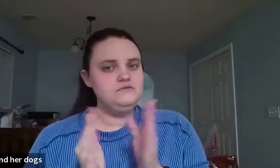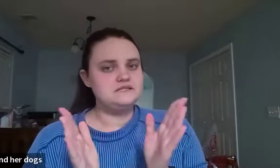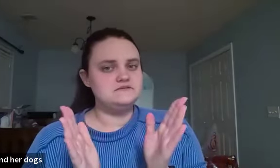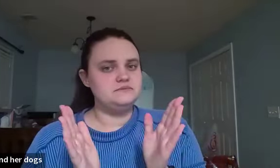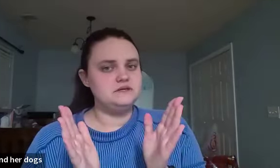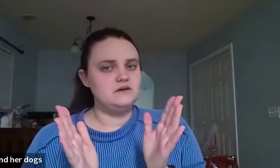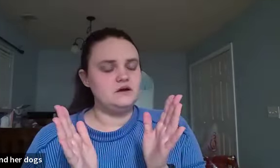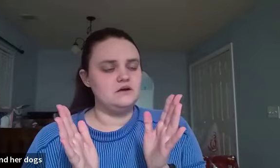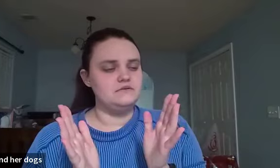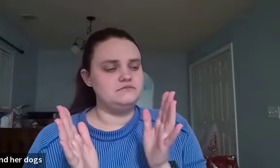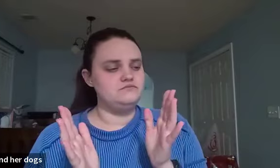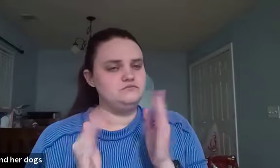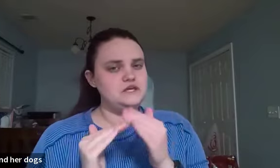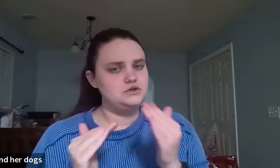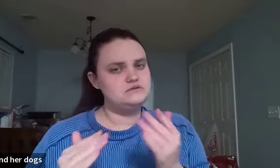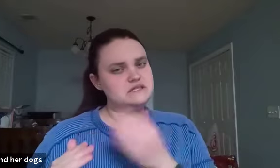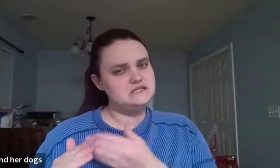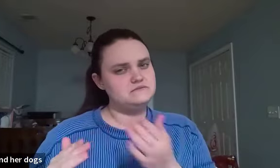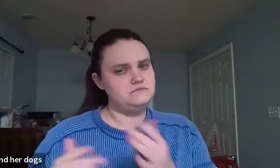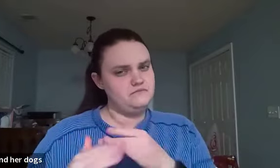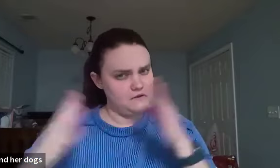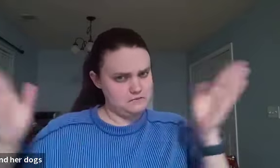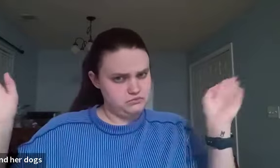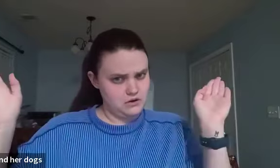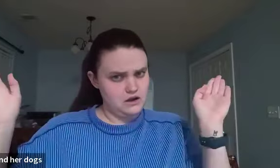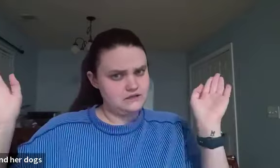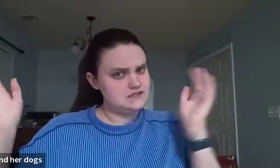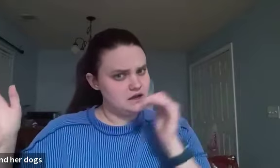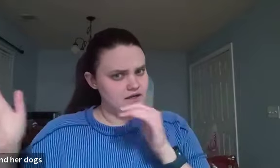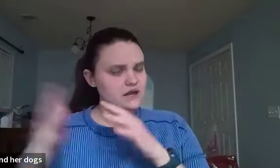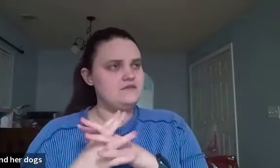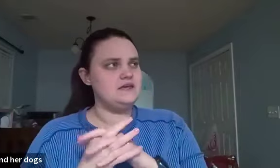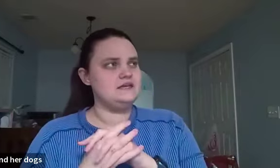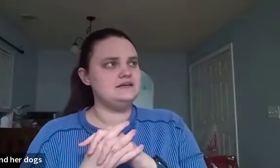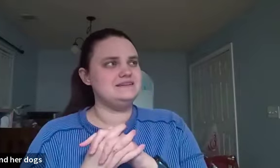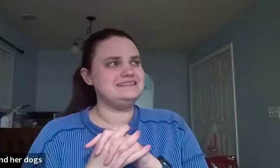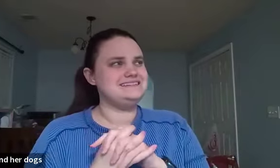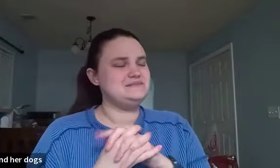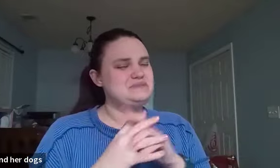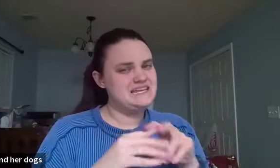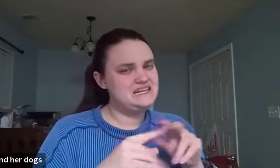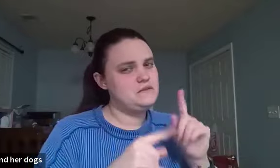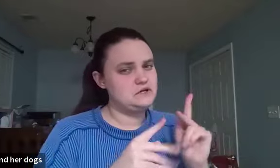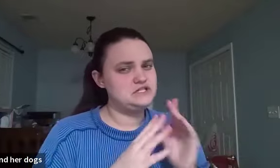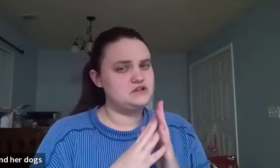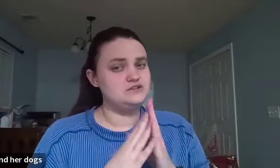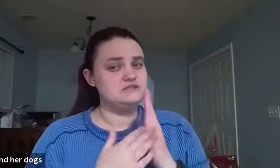itself is they use these very broad sign, and then depending on the person you talk to,